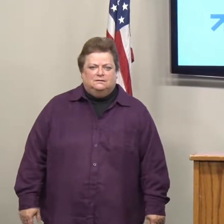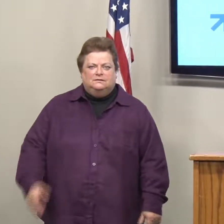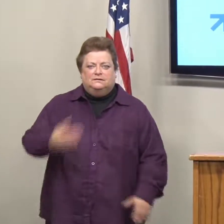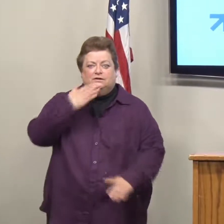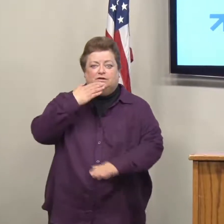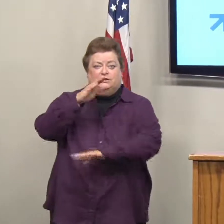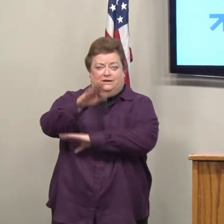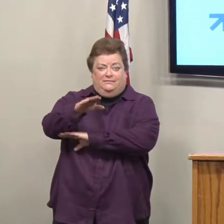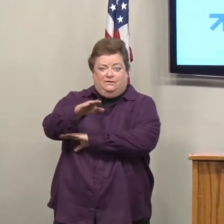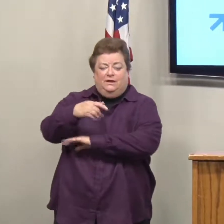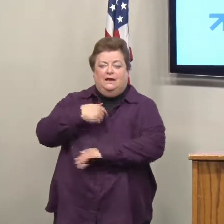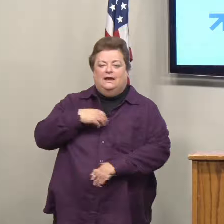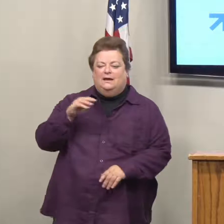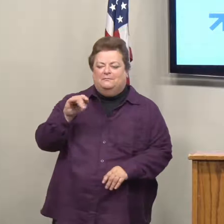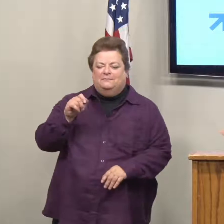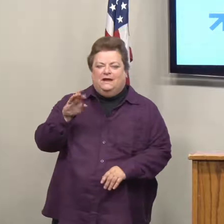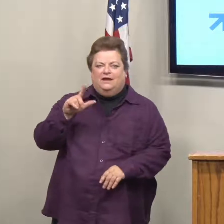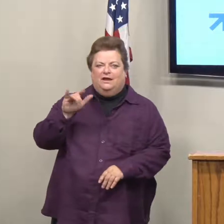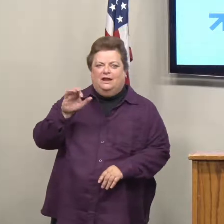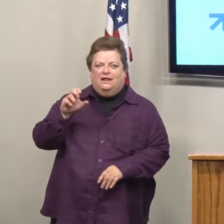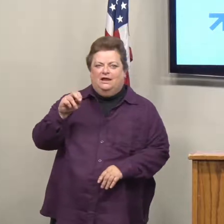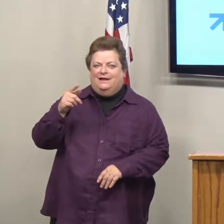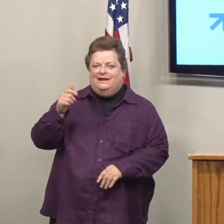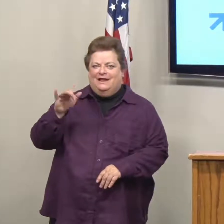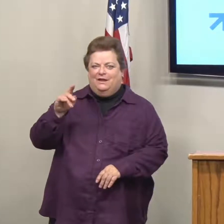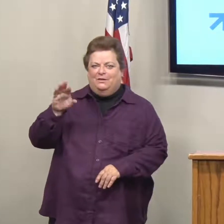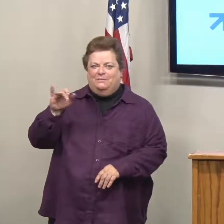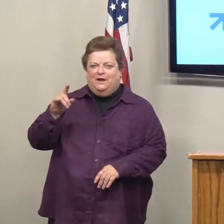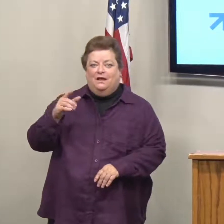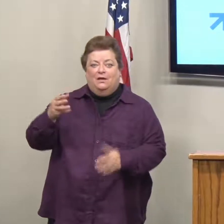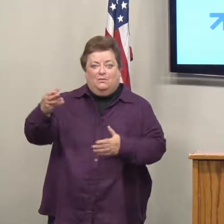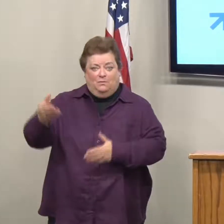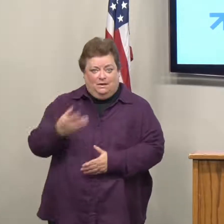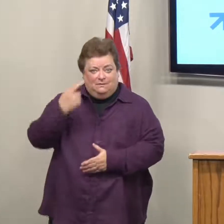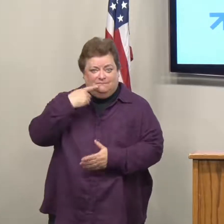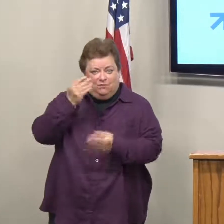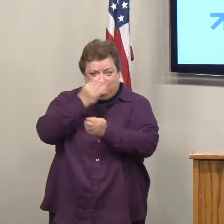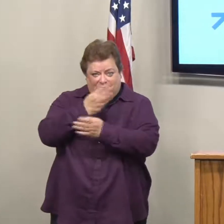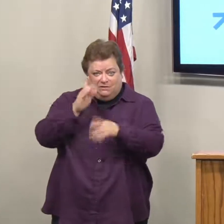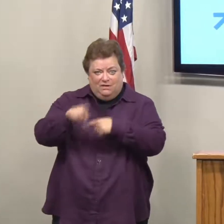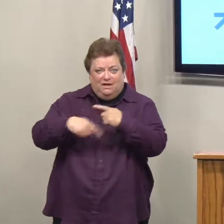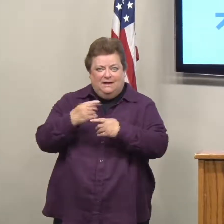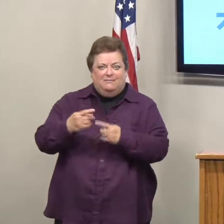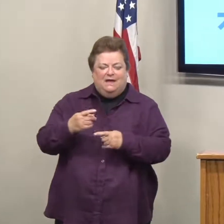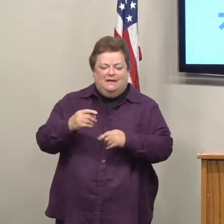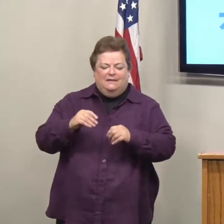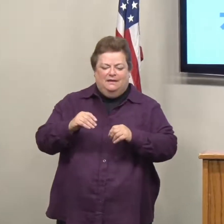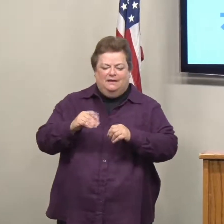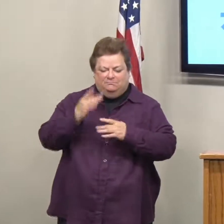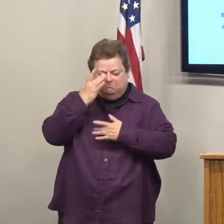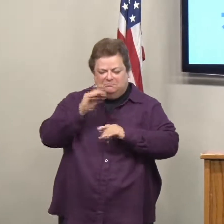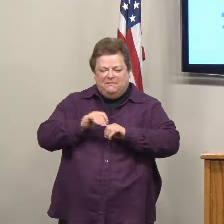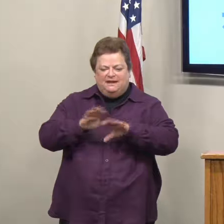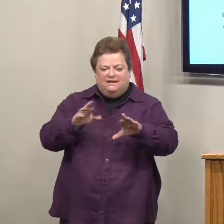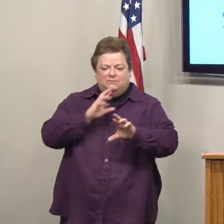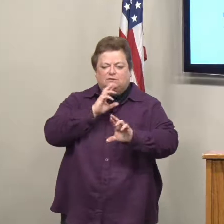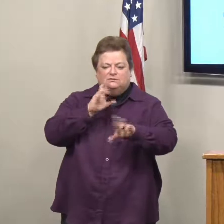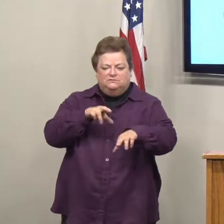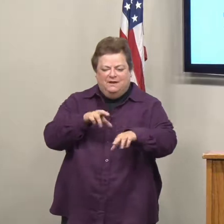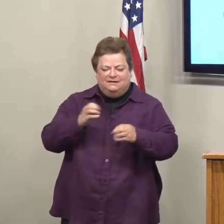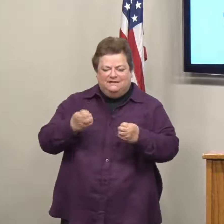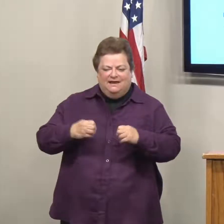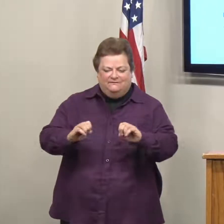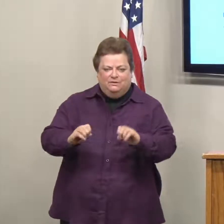Good afternoon. I'm Mayor Lyrian Gaylor-Baird, and welcome to this community briefing on Lincoln and Lancaster County's pandemic response efforts.